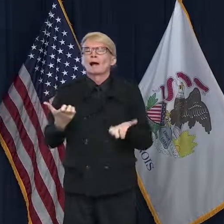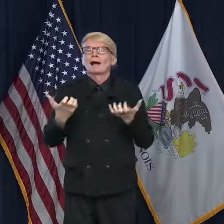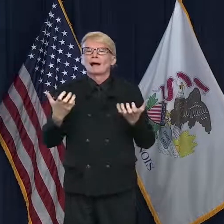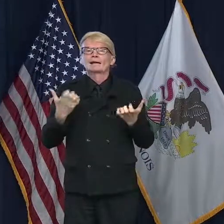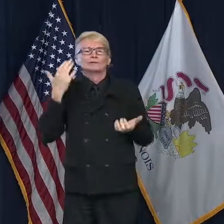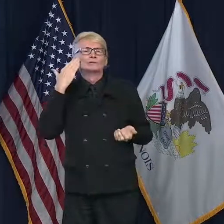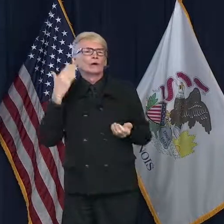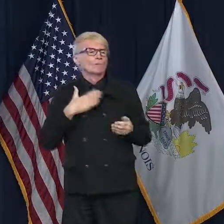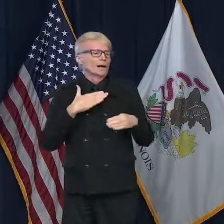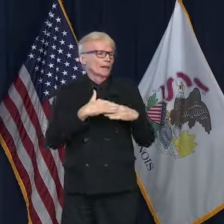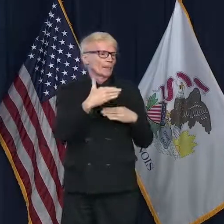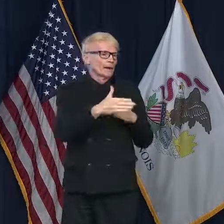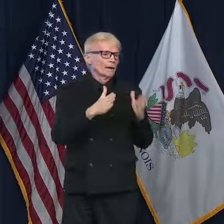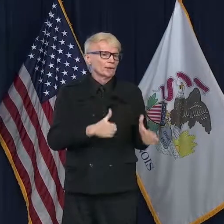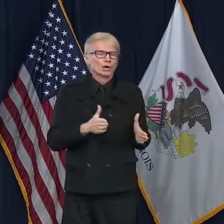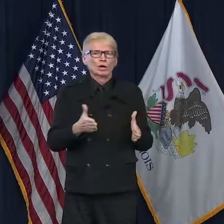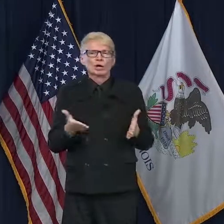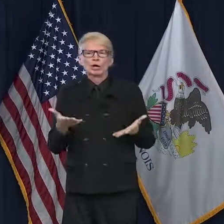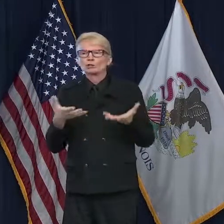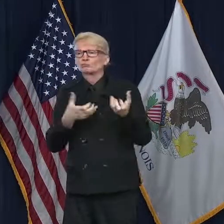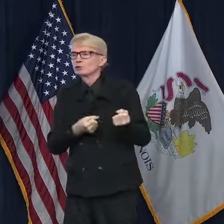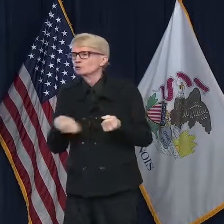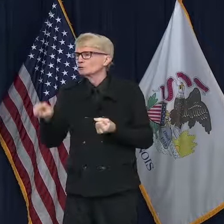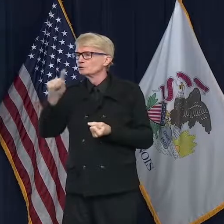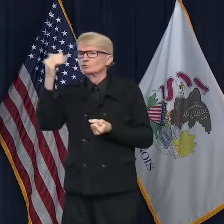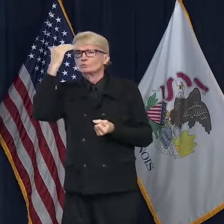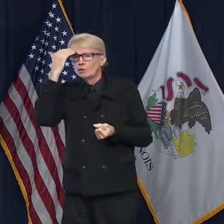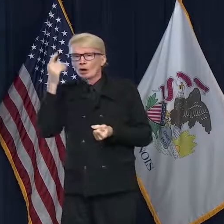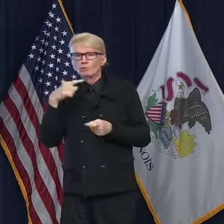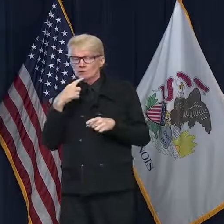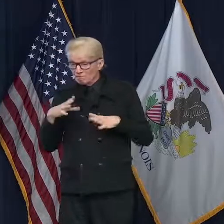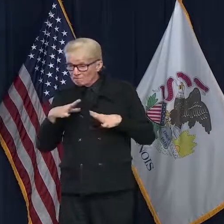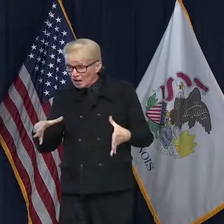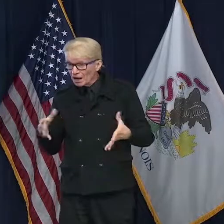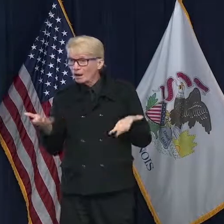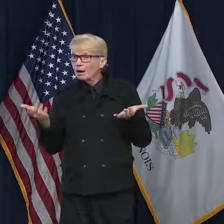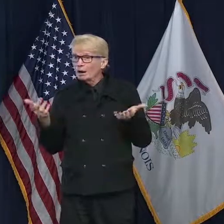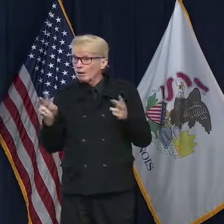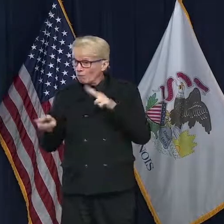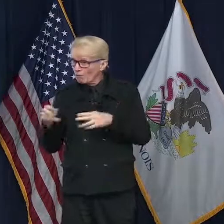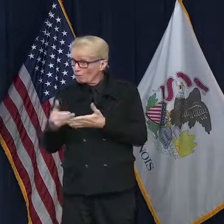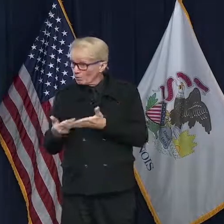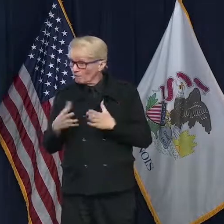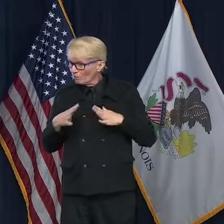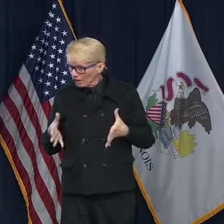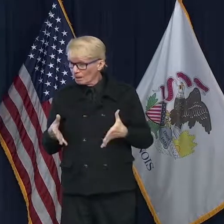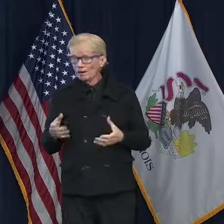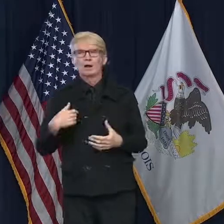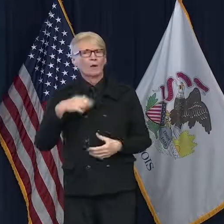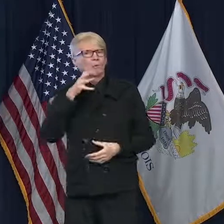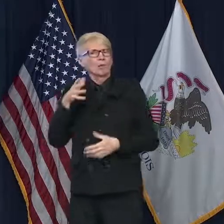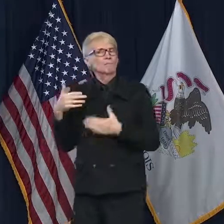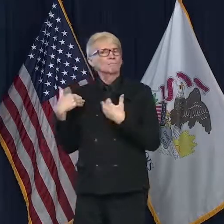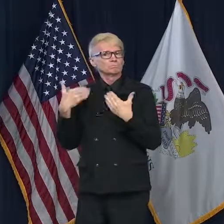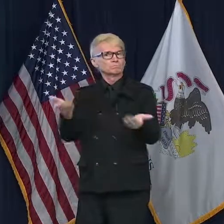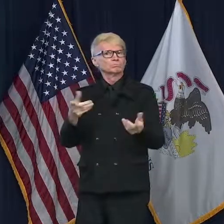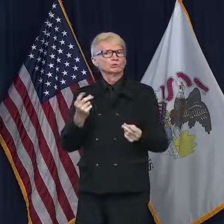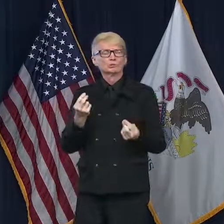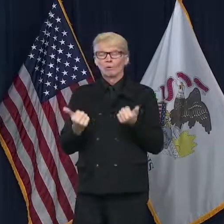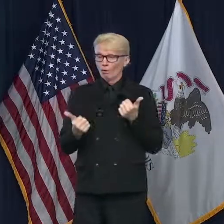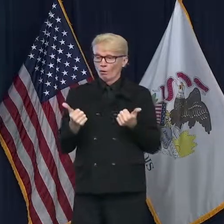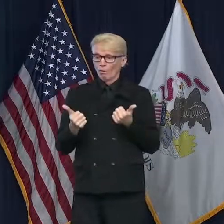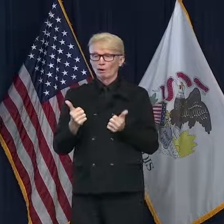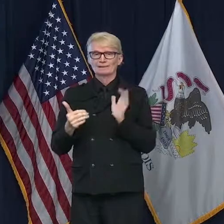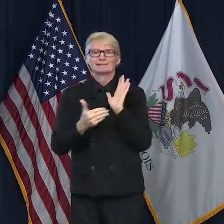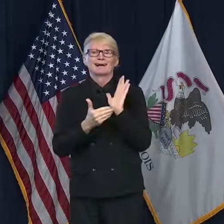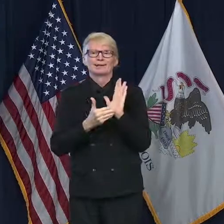their neighbor tell them that they had it and it was fine, and then they'll go do it. Or that their doctor says it's okay